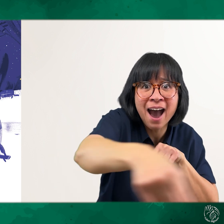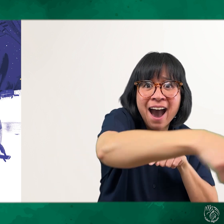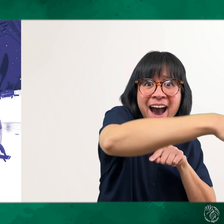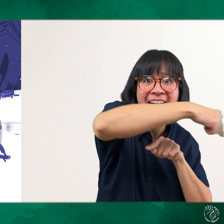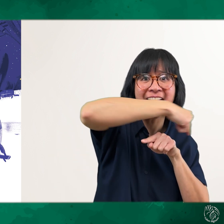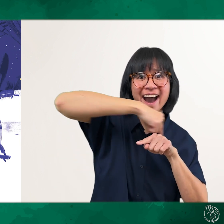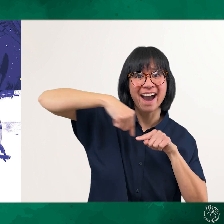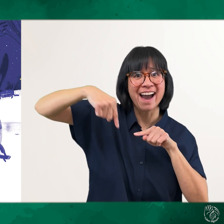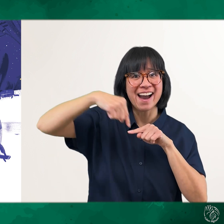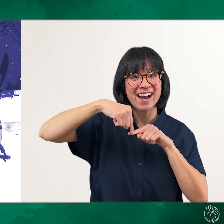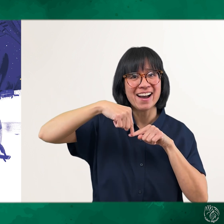last time.